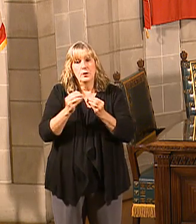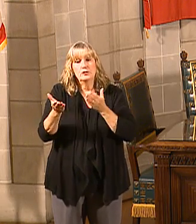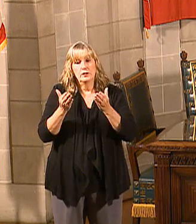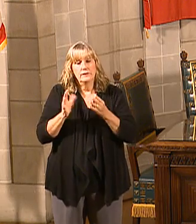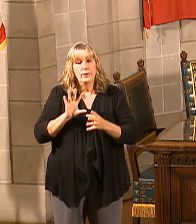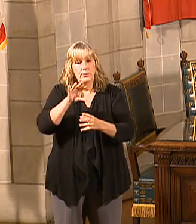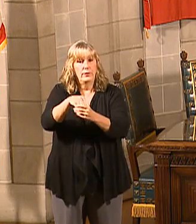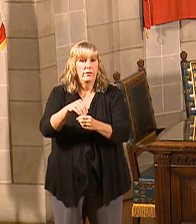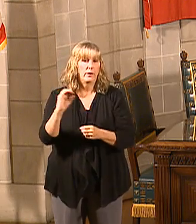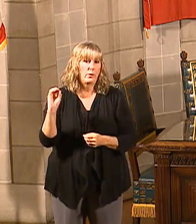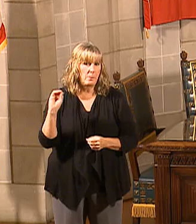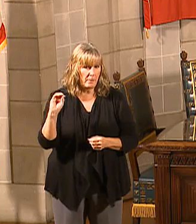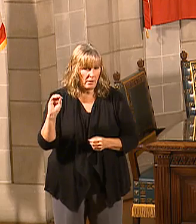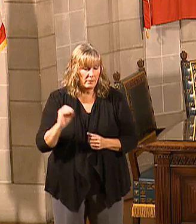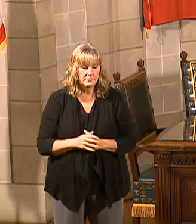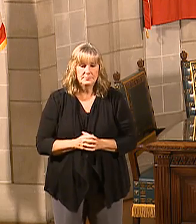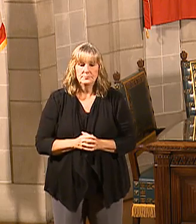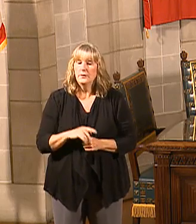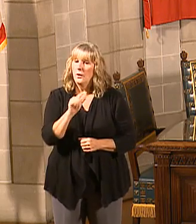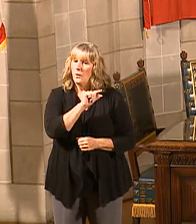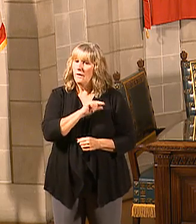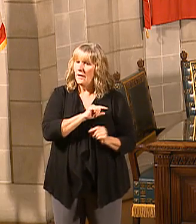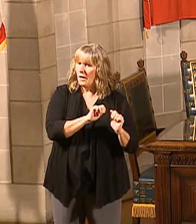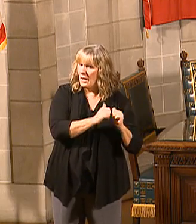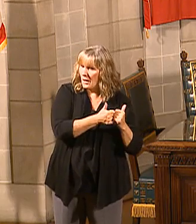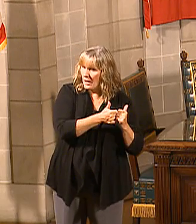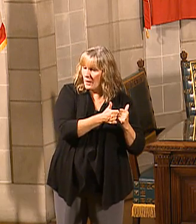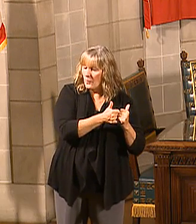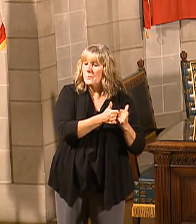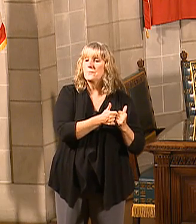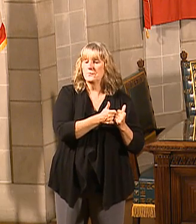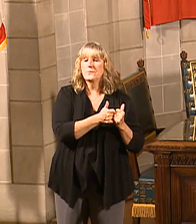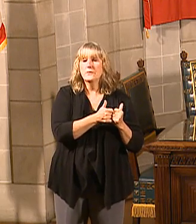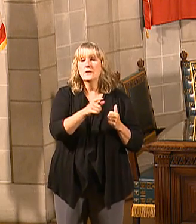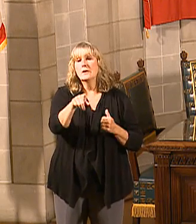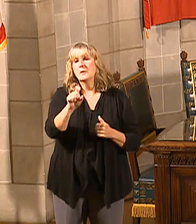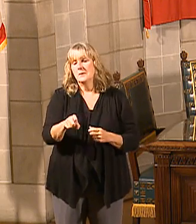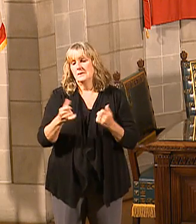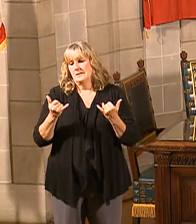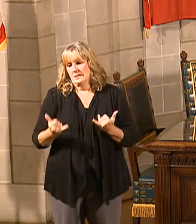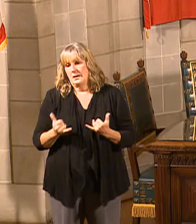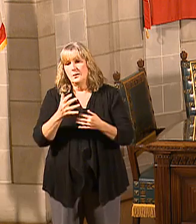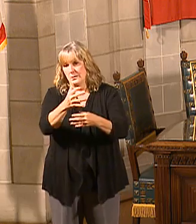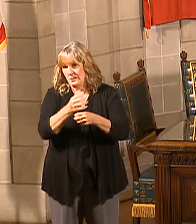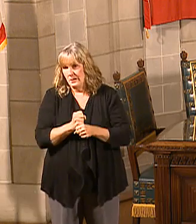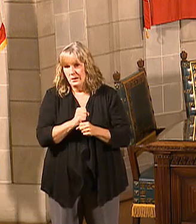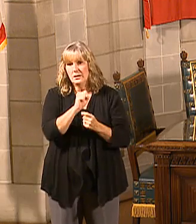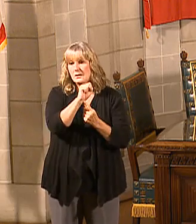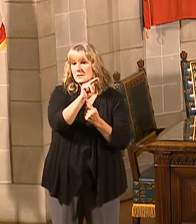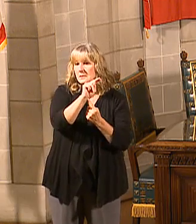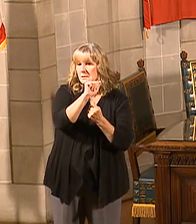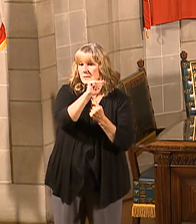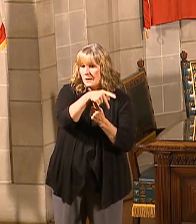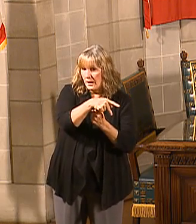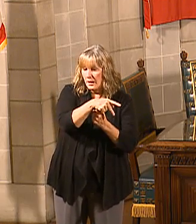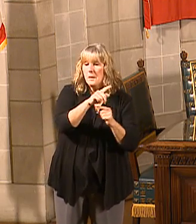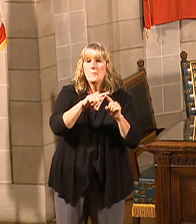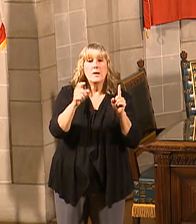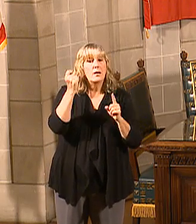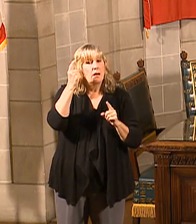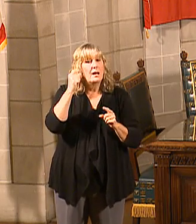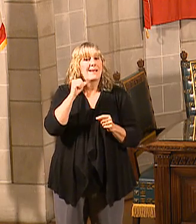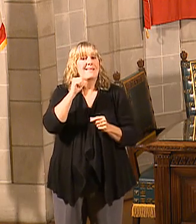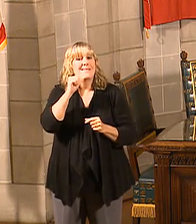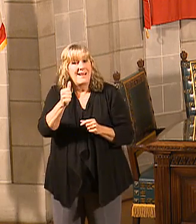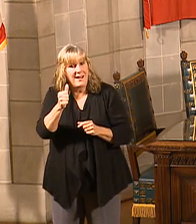Omaha area. To qualify for this program, participants must be currently receiving SNAP, but not enrolled in Aid